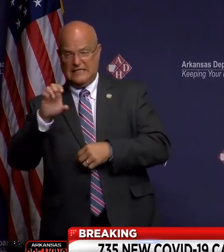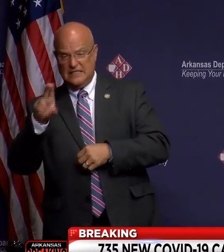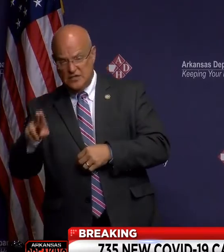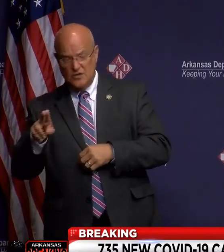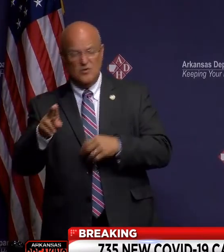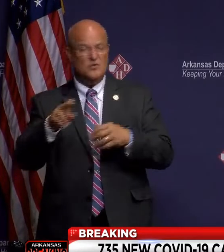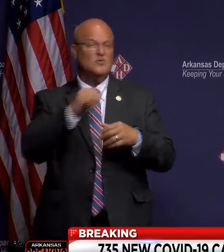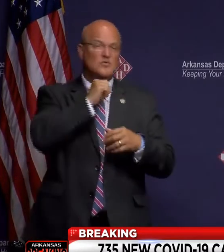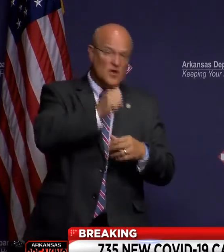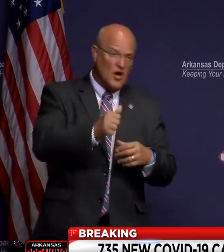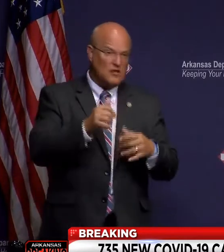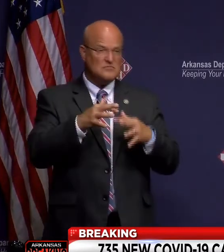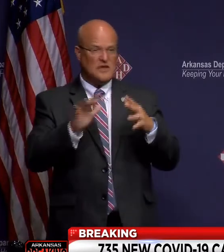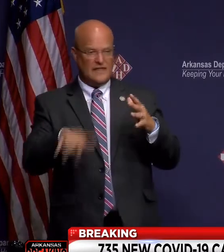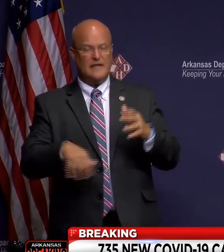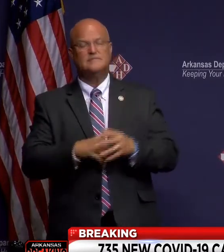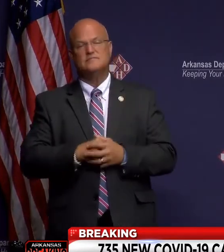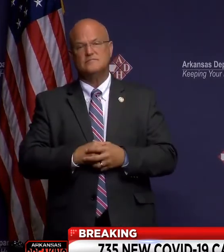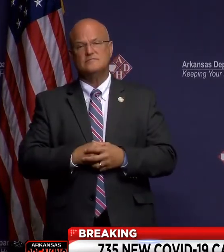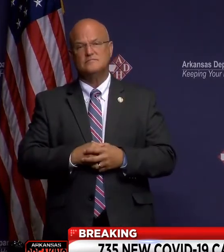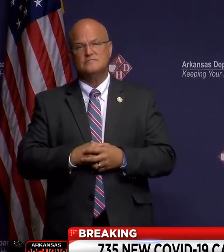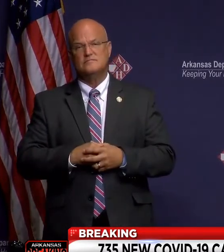and that kind of thing.